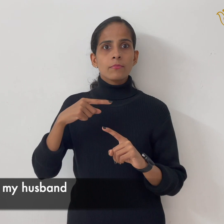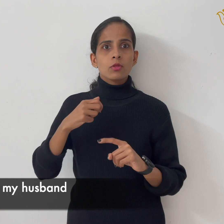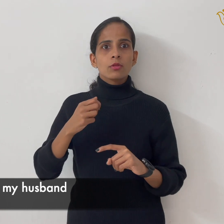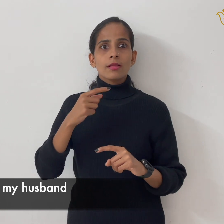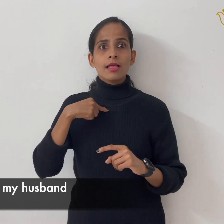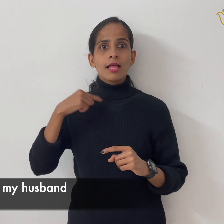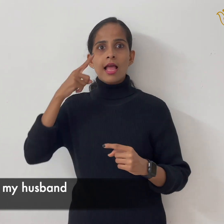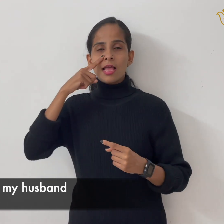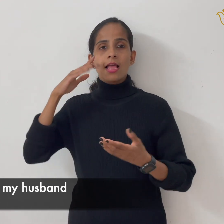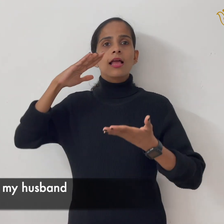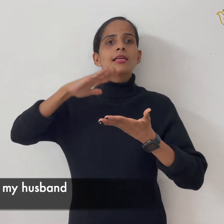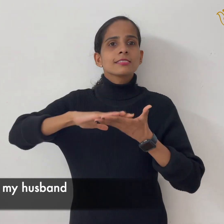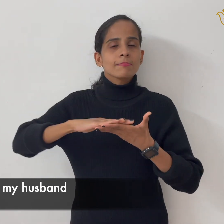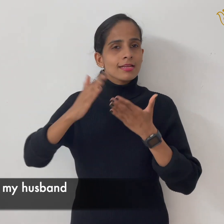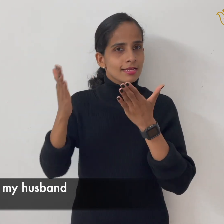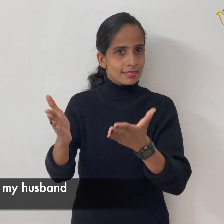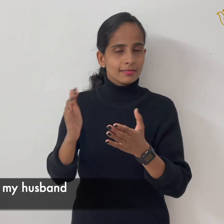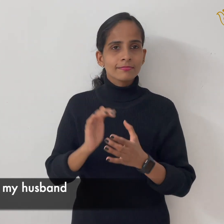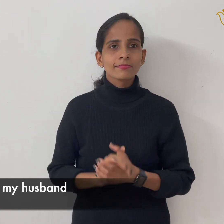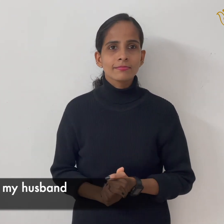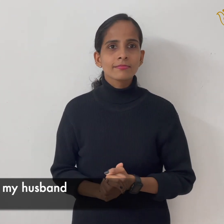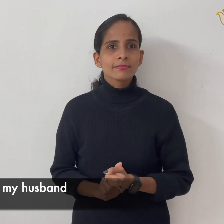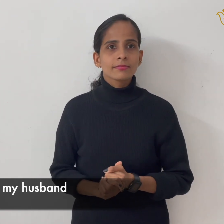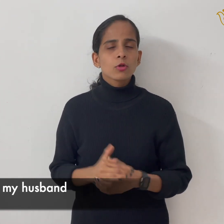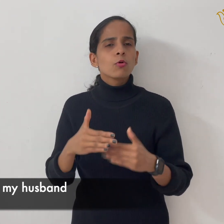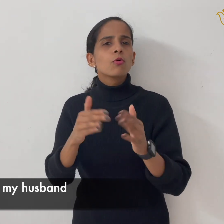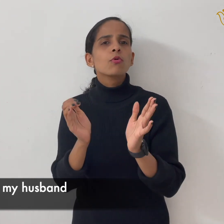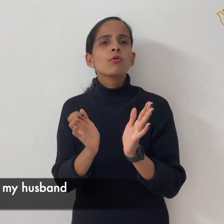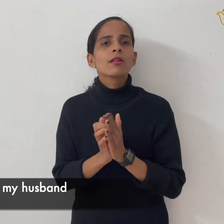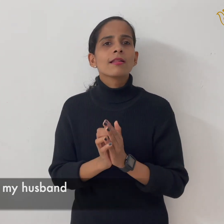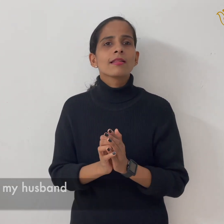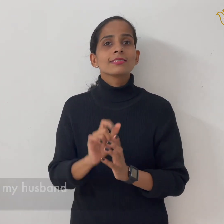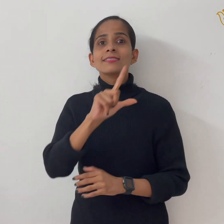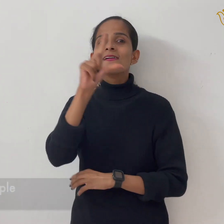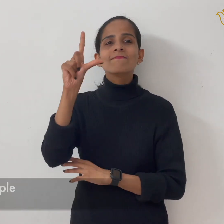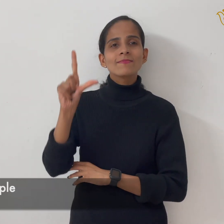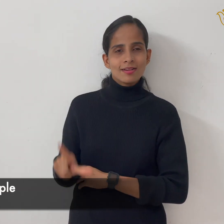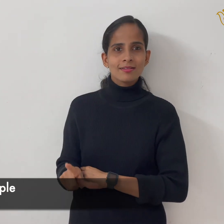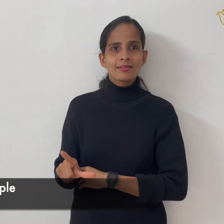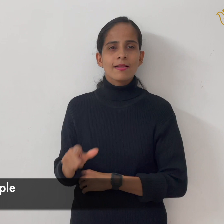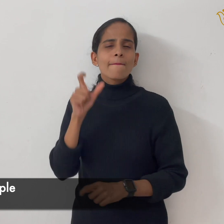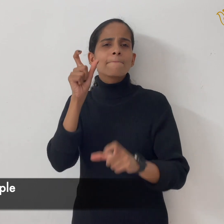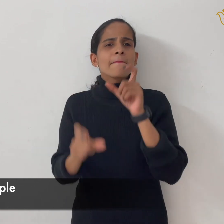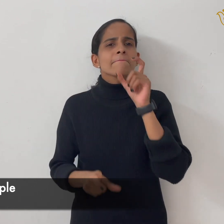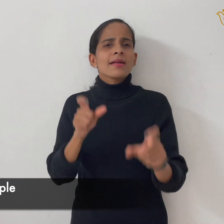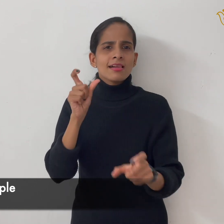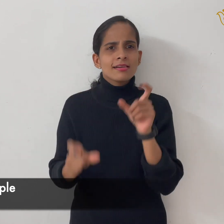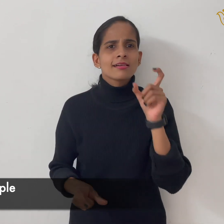then me, and then it's my husband. So altogether 7 people.